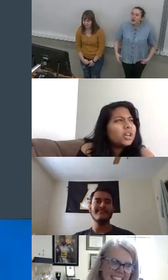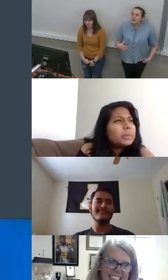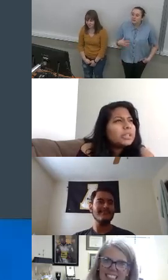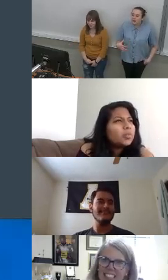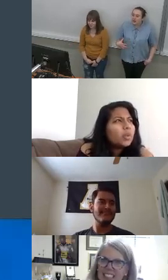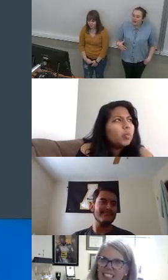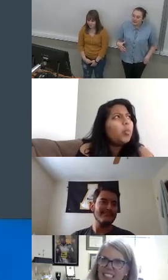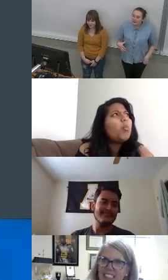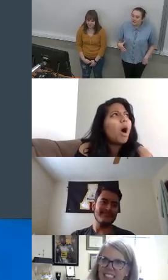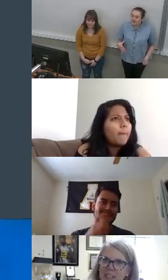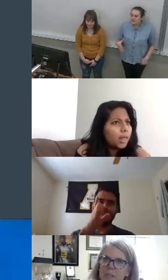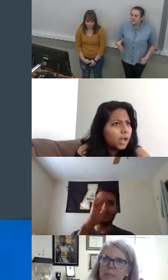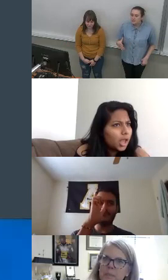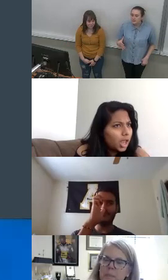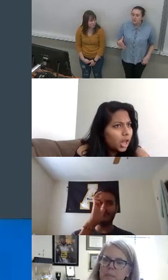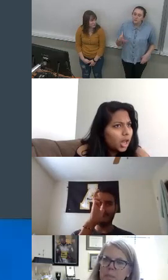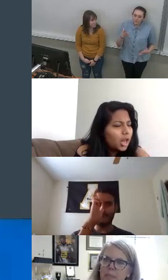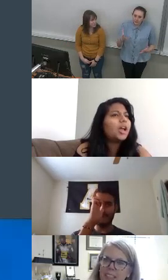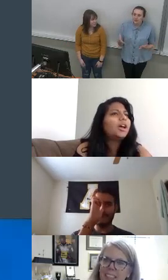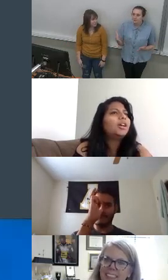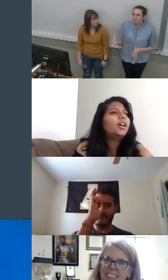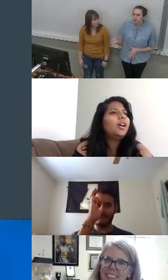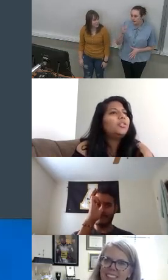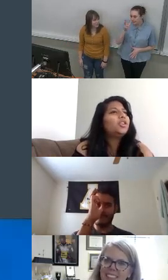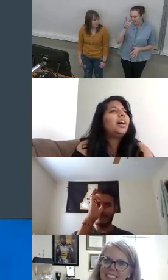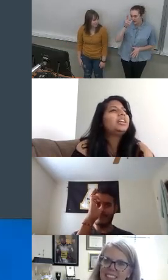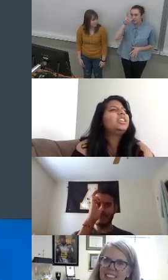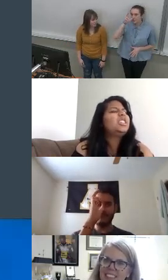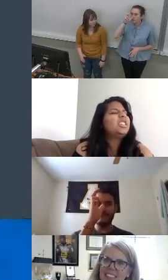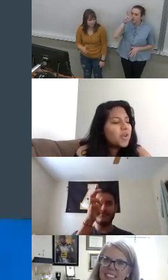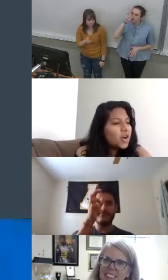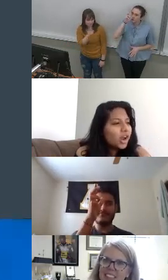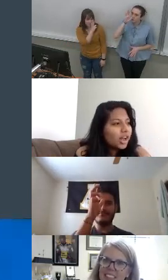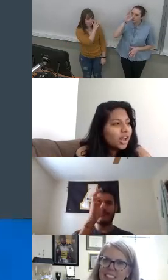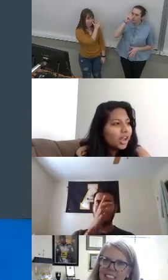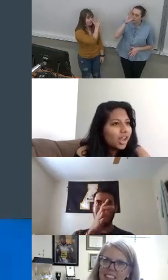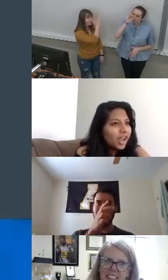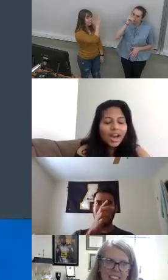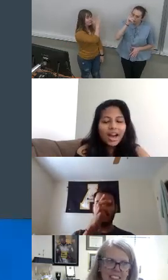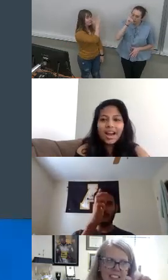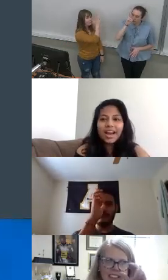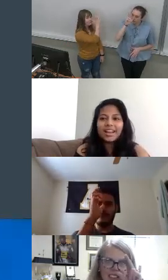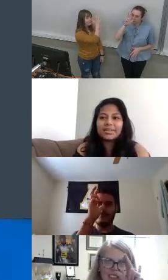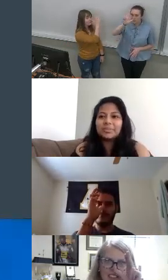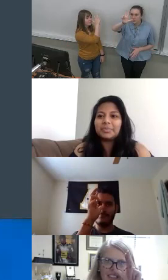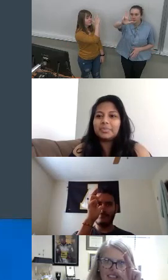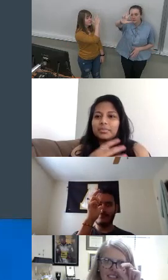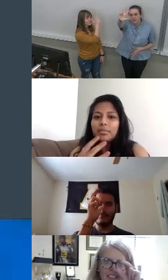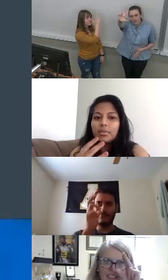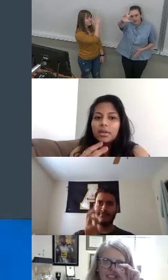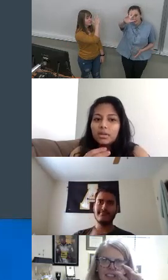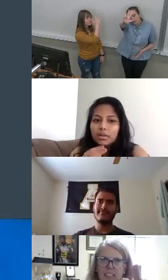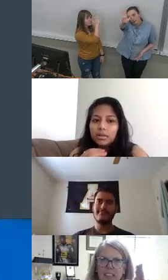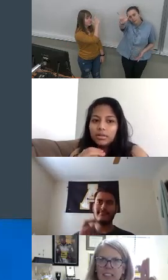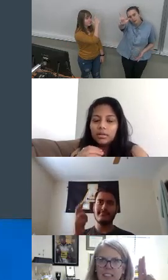So fly is the sign for bug is bug or bug. So if you